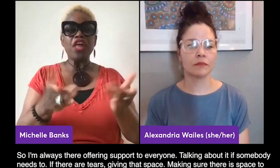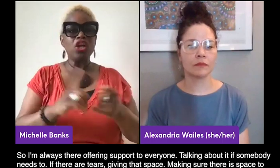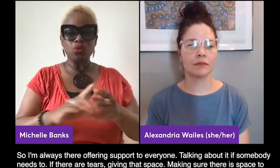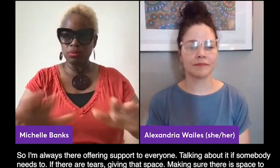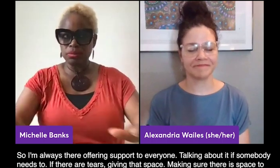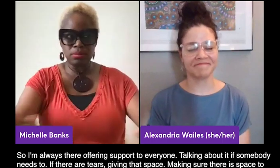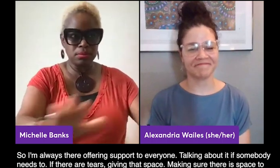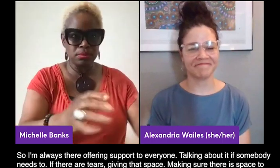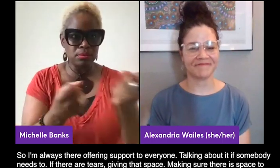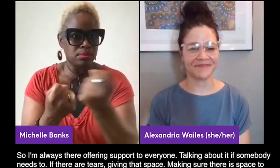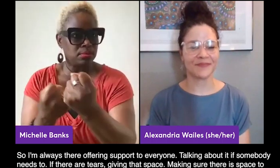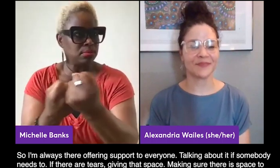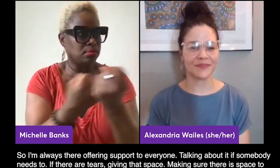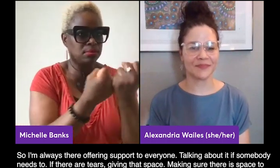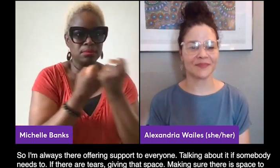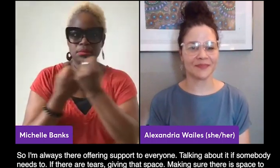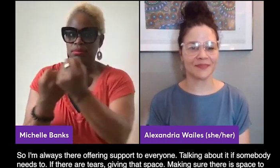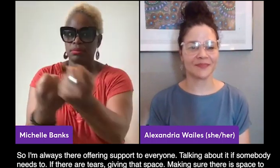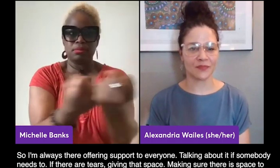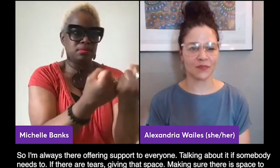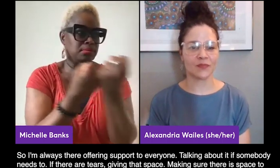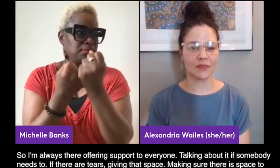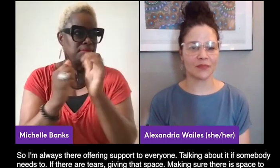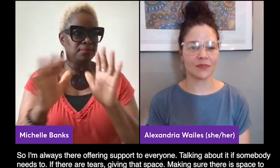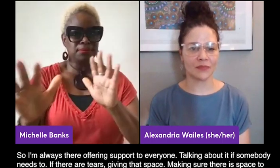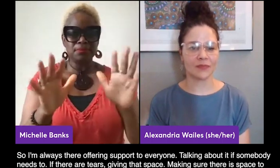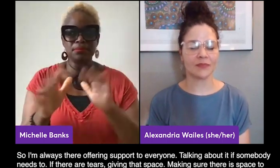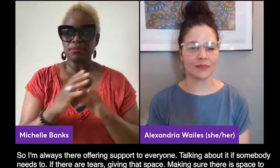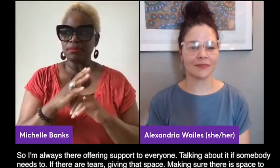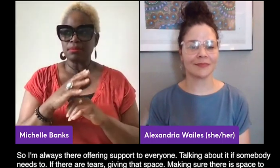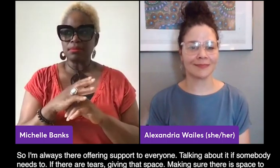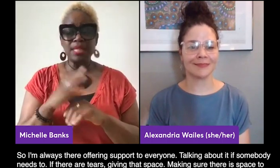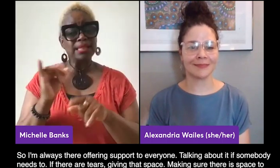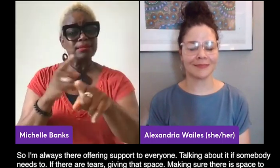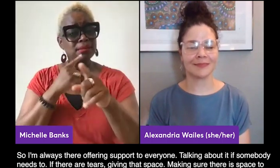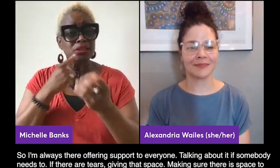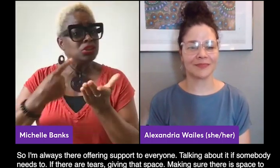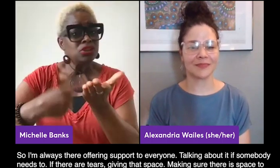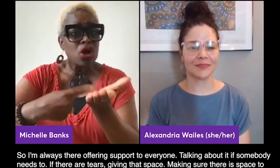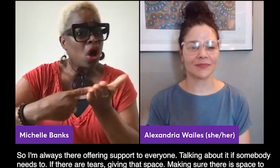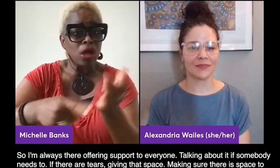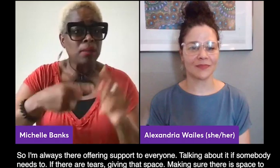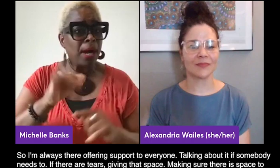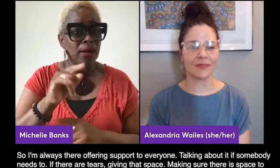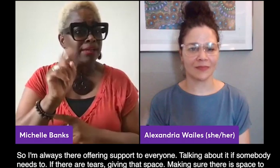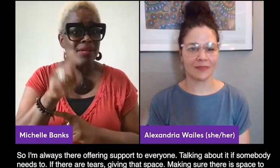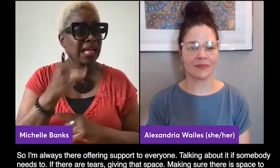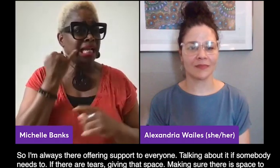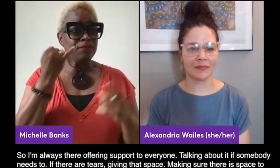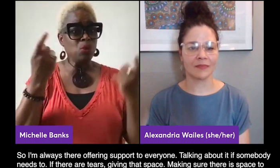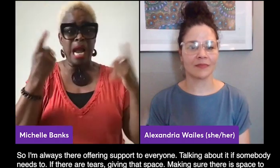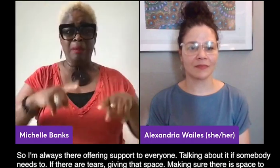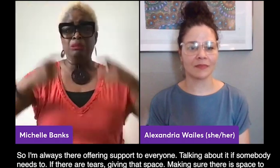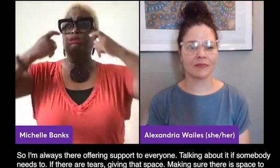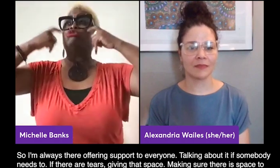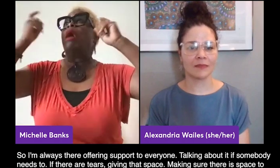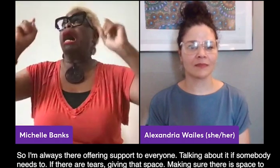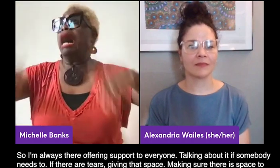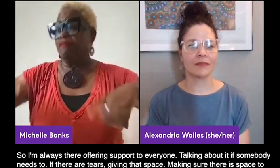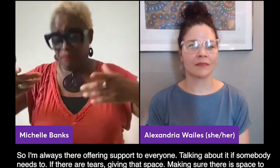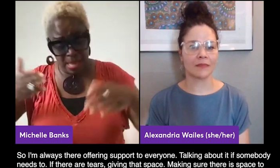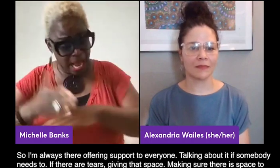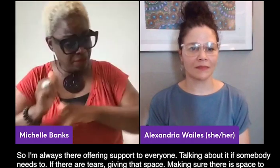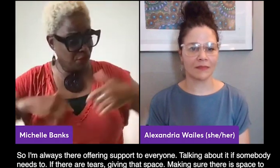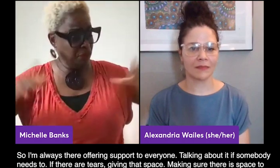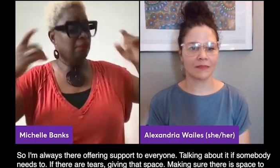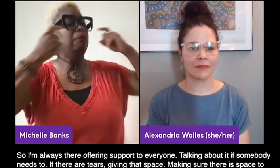So I'm always there offering support to everyone, talking about it if somebody needs to. If there are